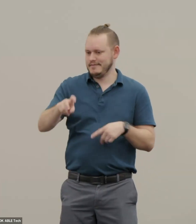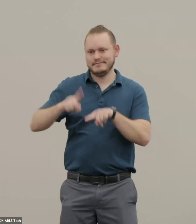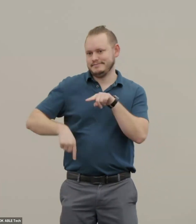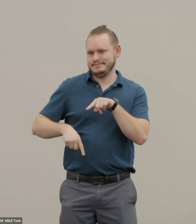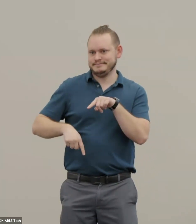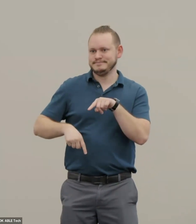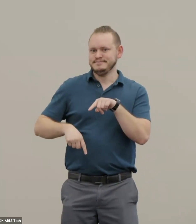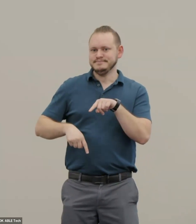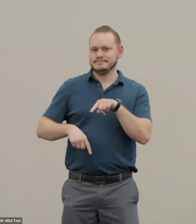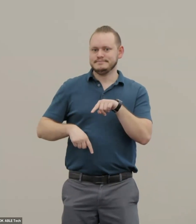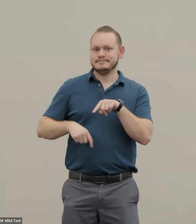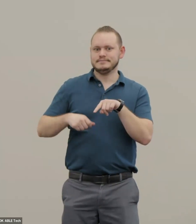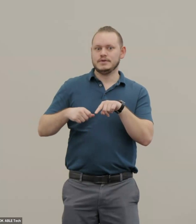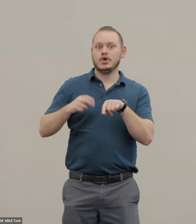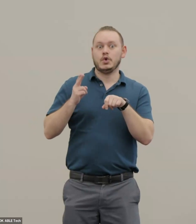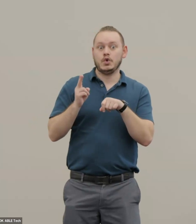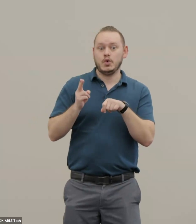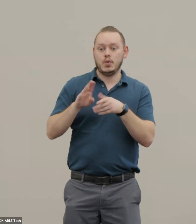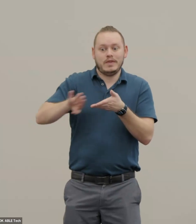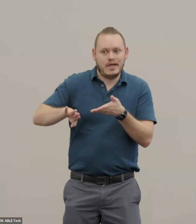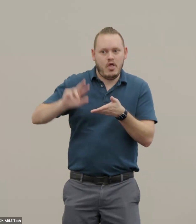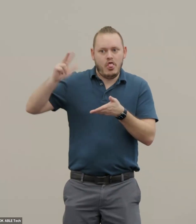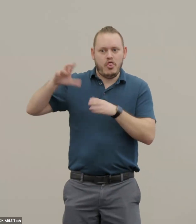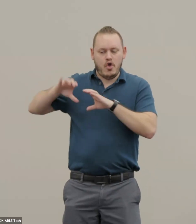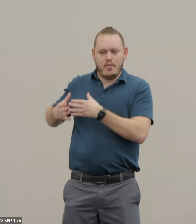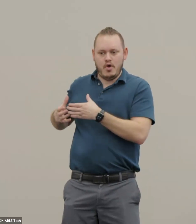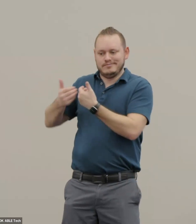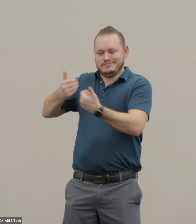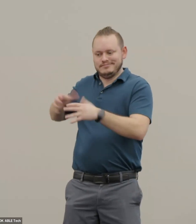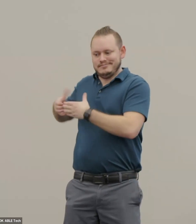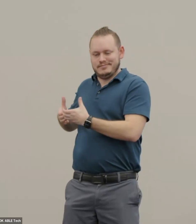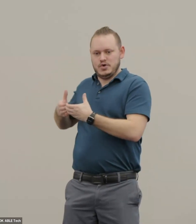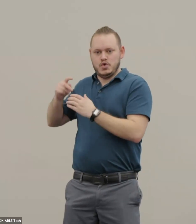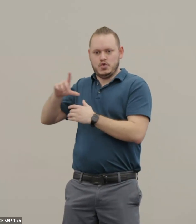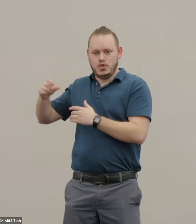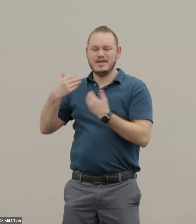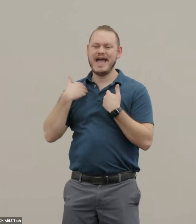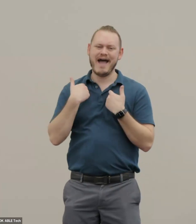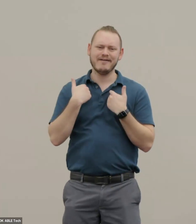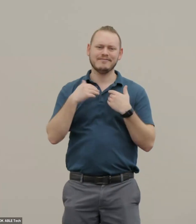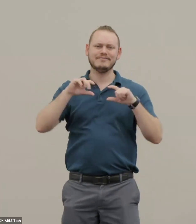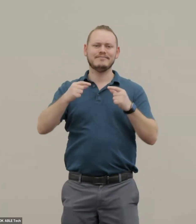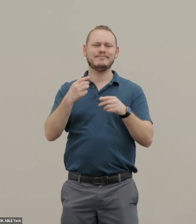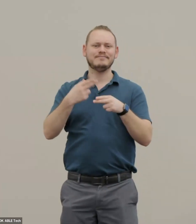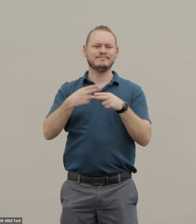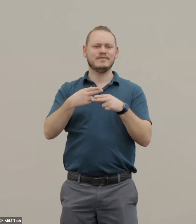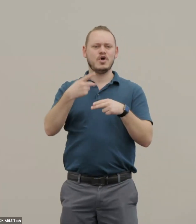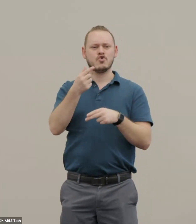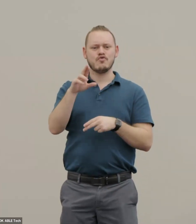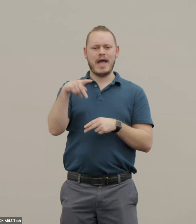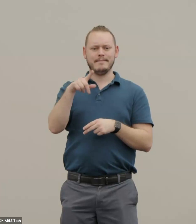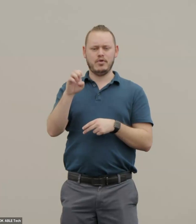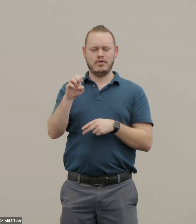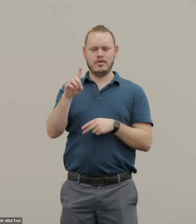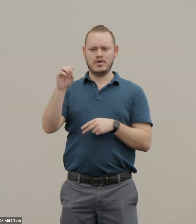Doc without third-party tools. There is a product out there called Grackle Docs that is